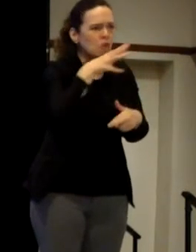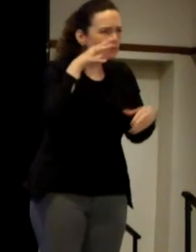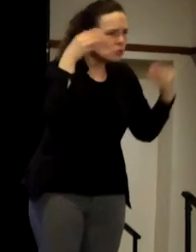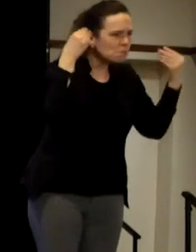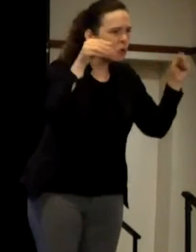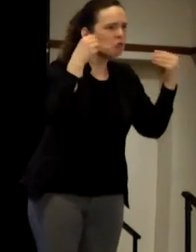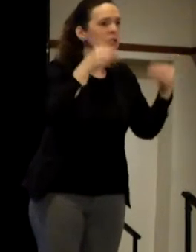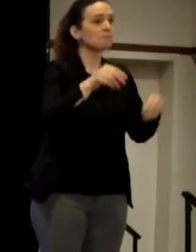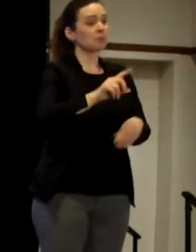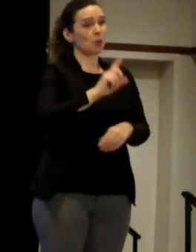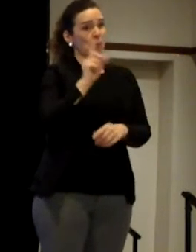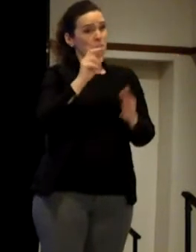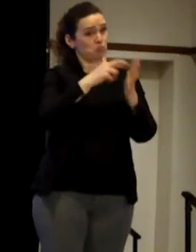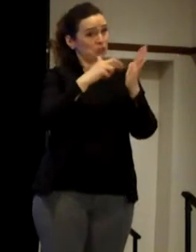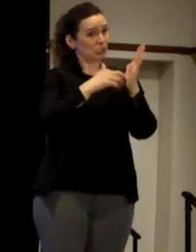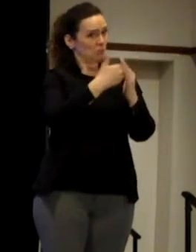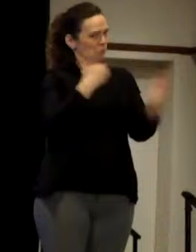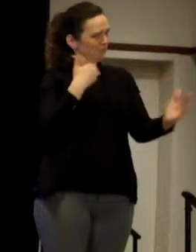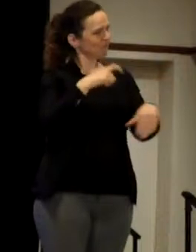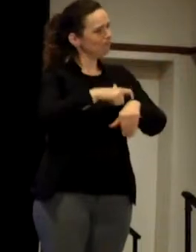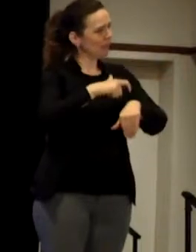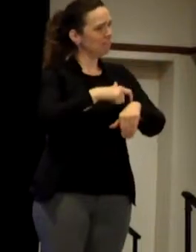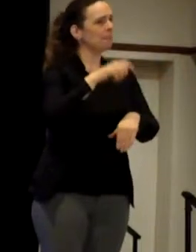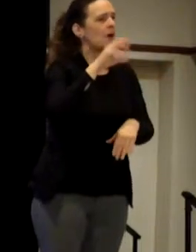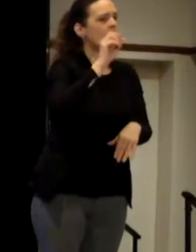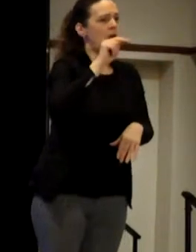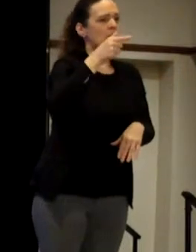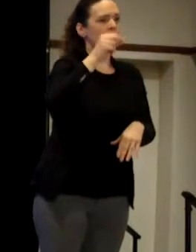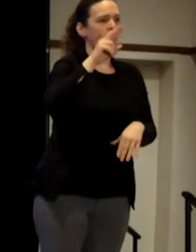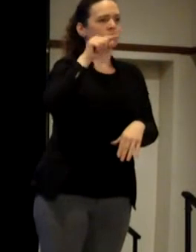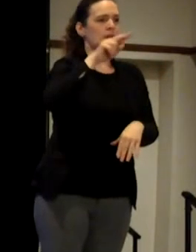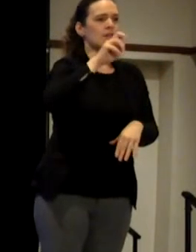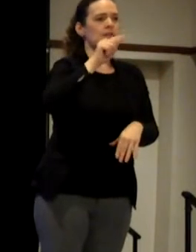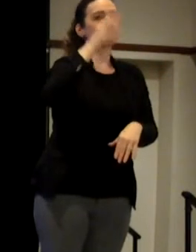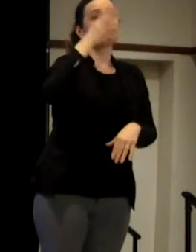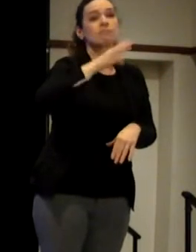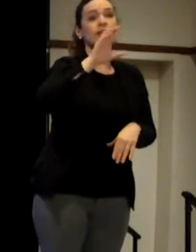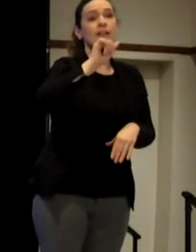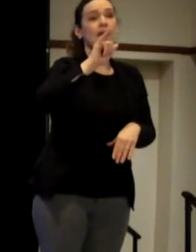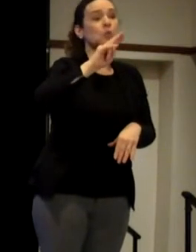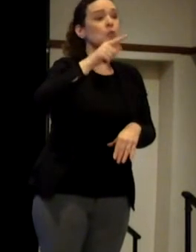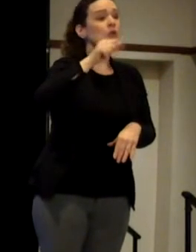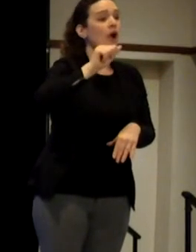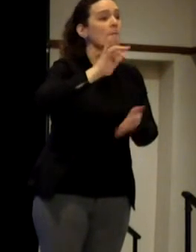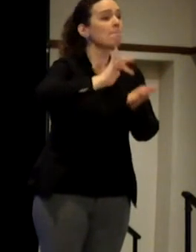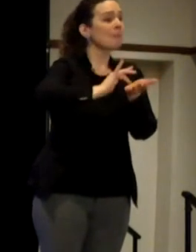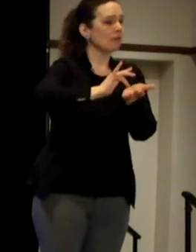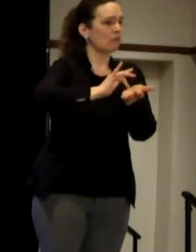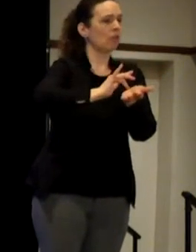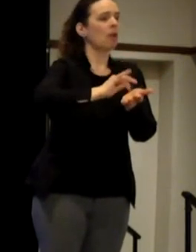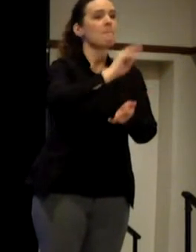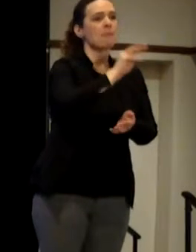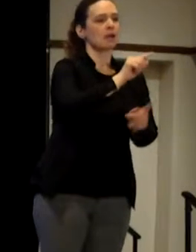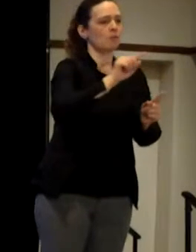ongov.net/Cayuga Medical, Monday through Friday, 9 to 1. Then on weekends,